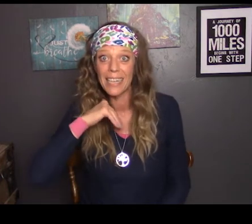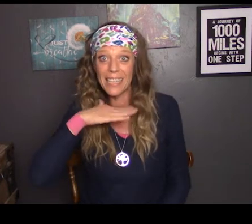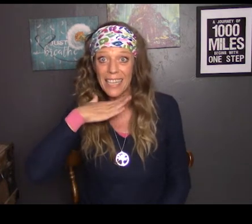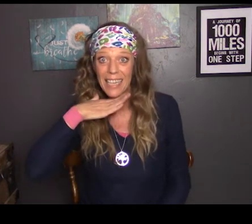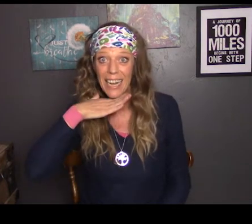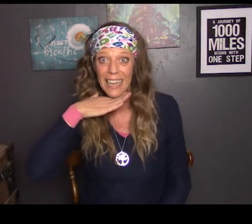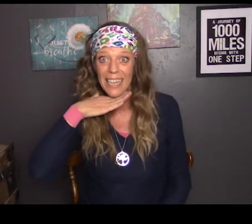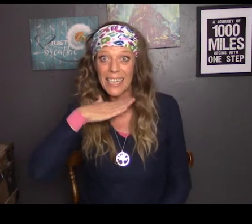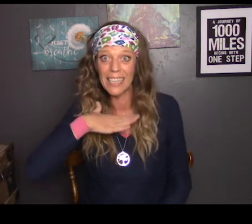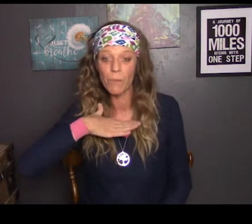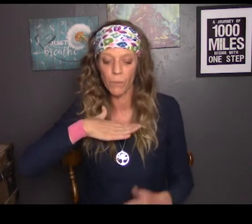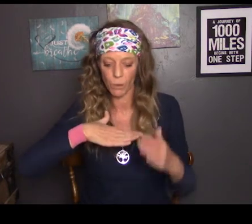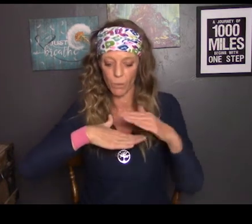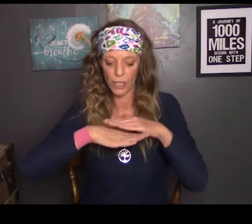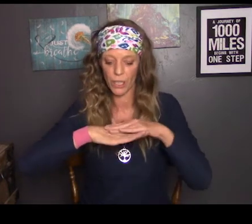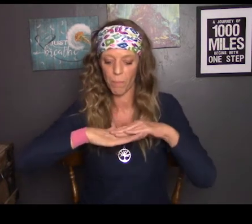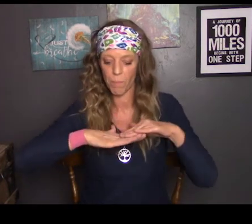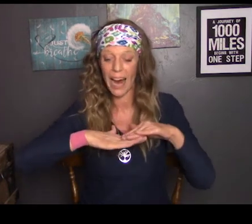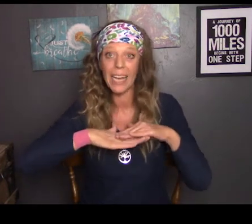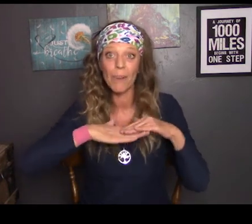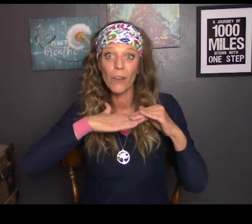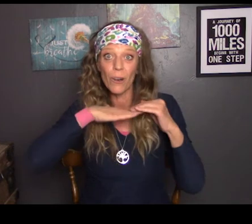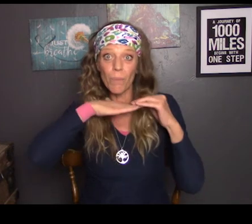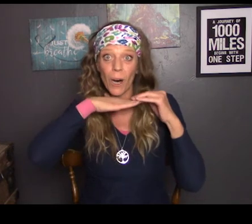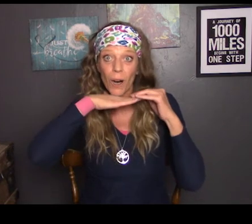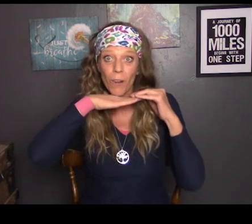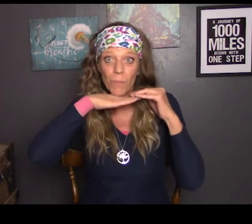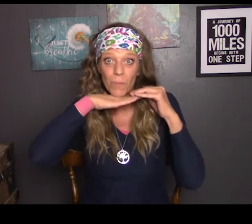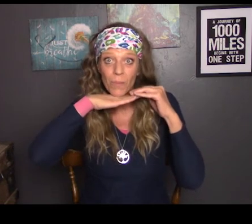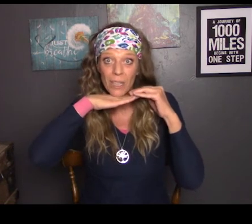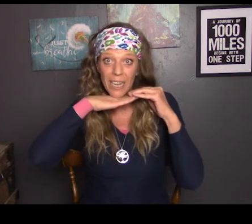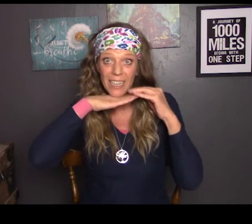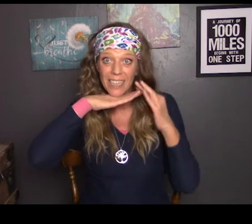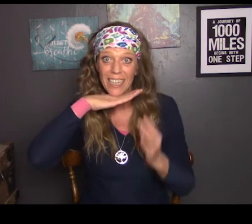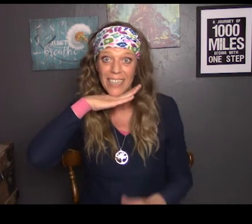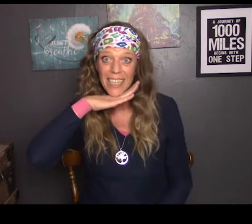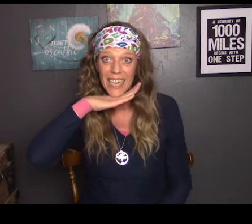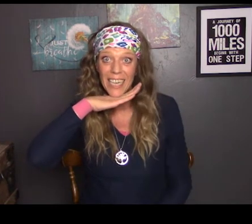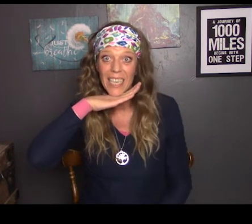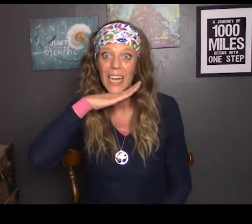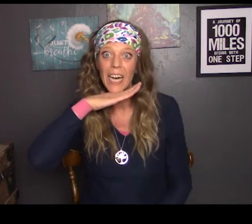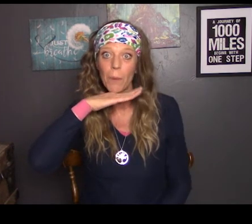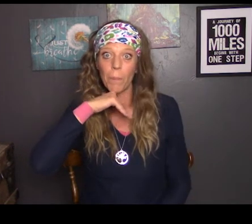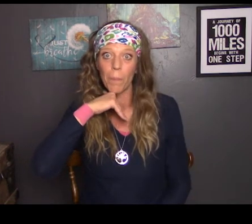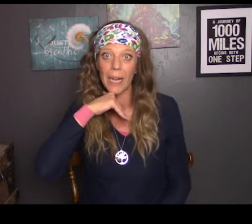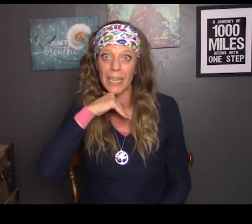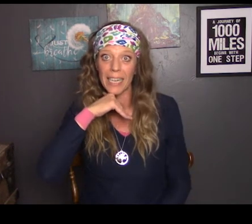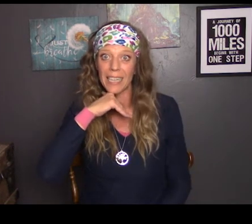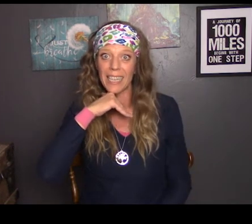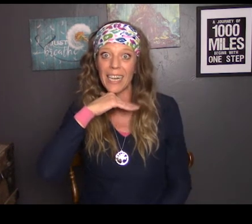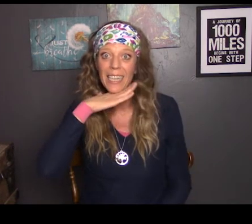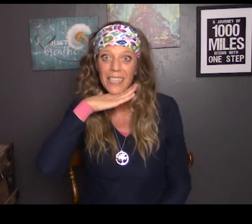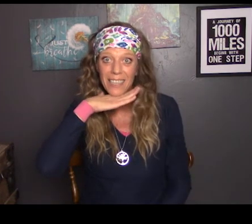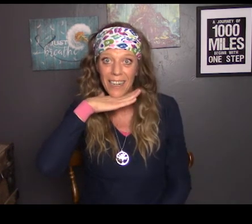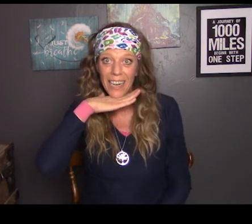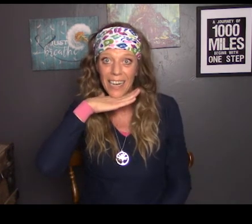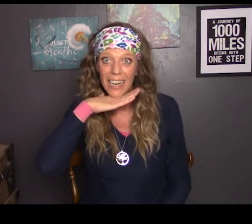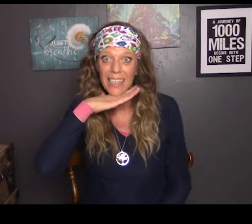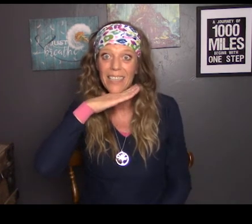done like this. Put the back of your palm under your chin and bend it and straighten it. So you